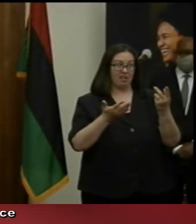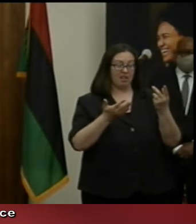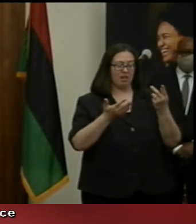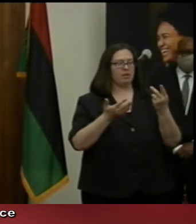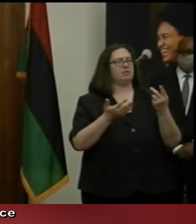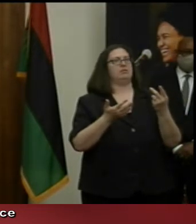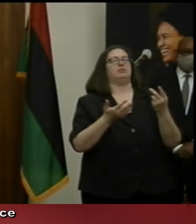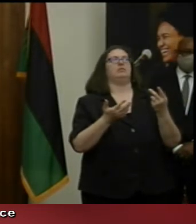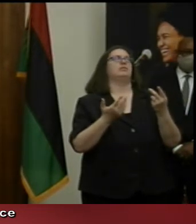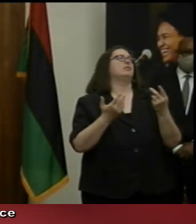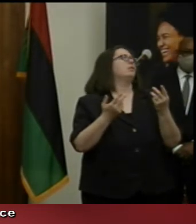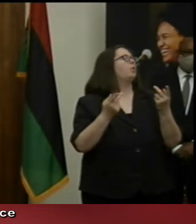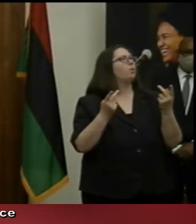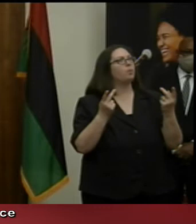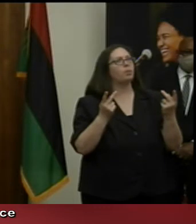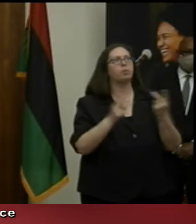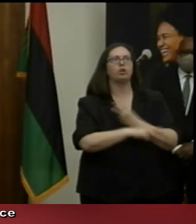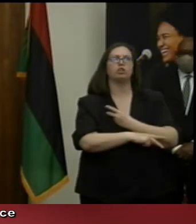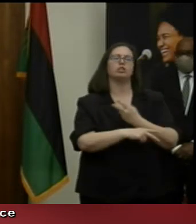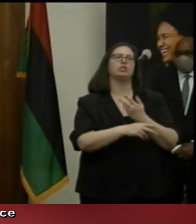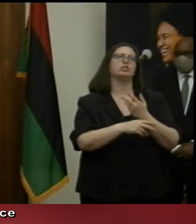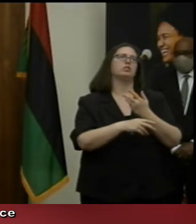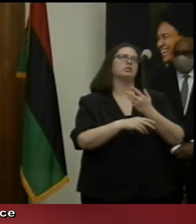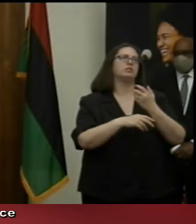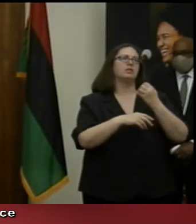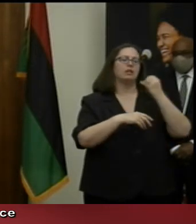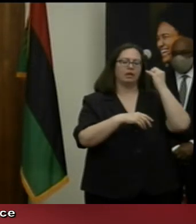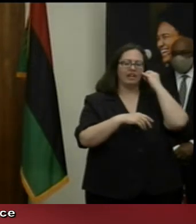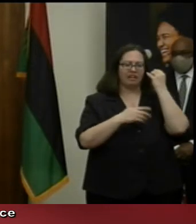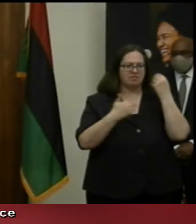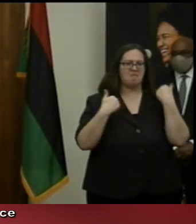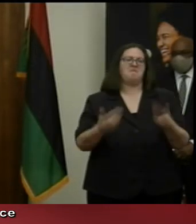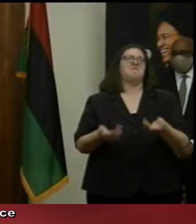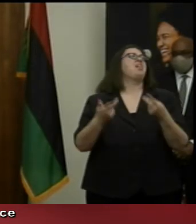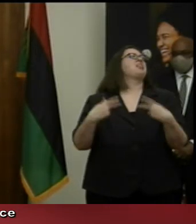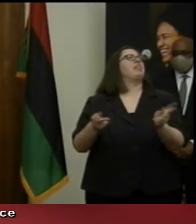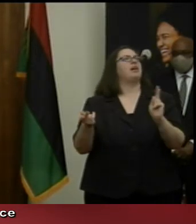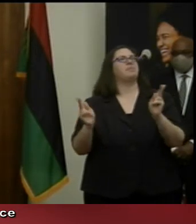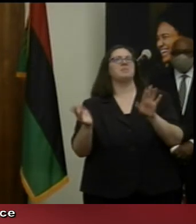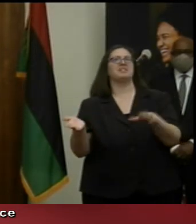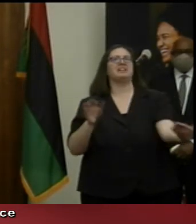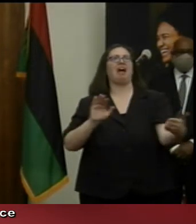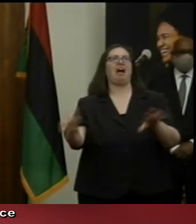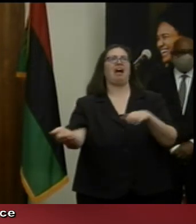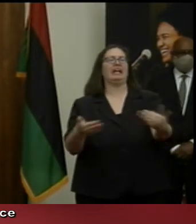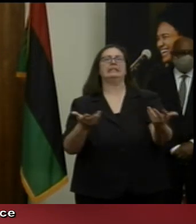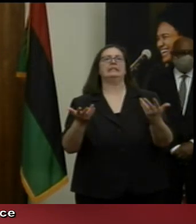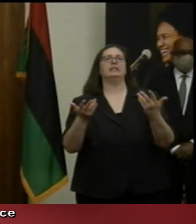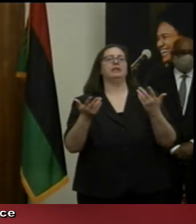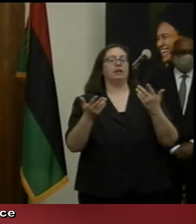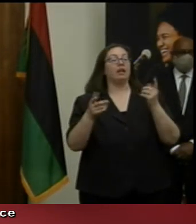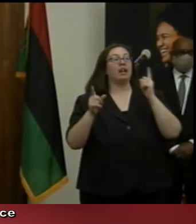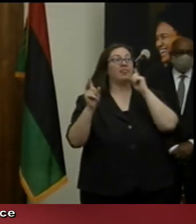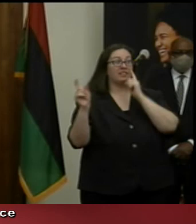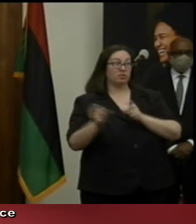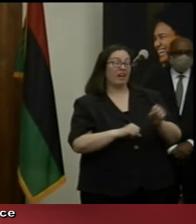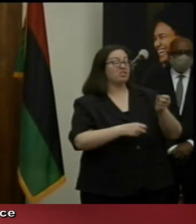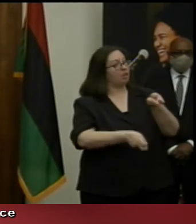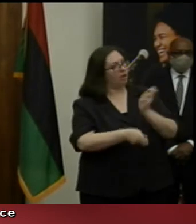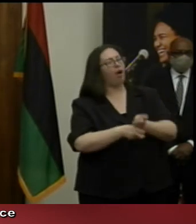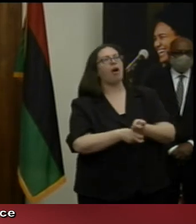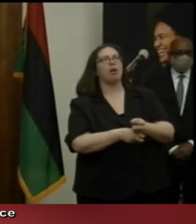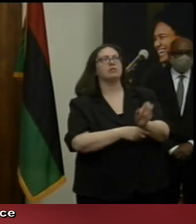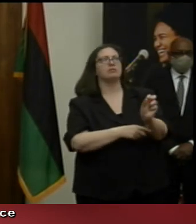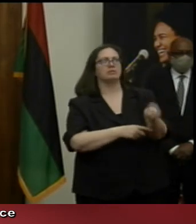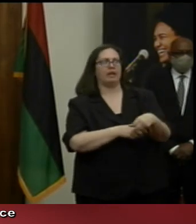worse place than we would be otherwise. And so we have to adhere to these strategies, as difficult as it is, in